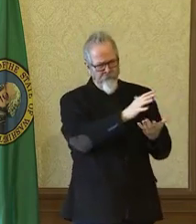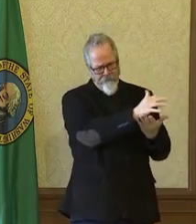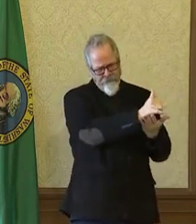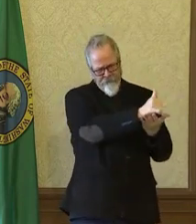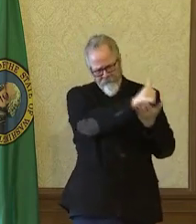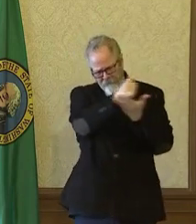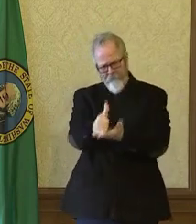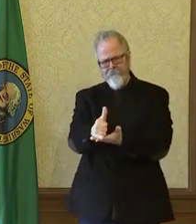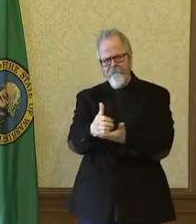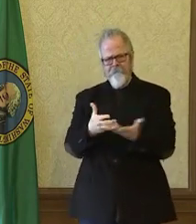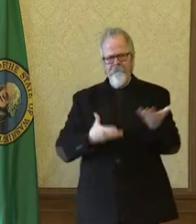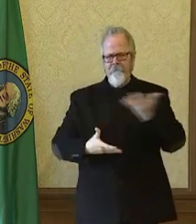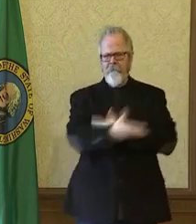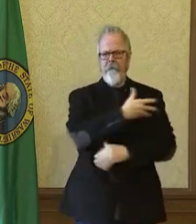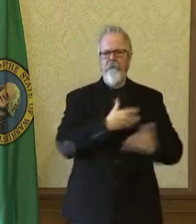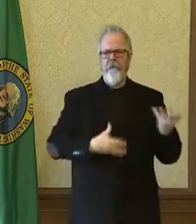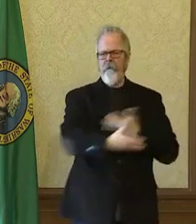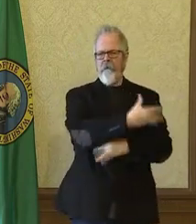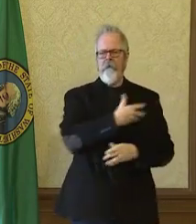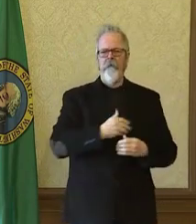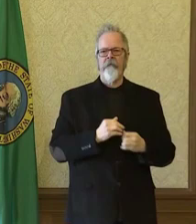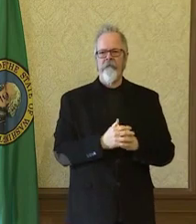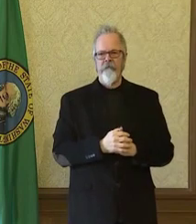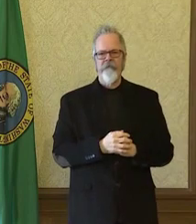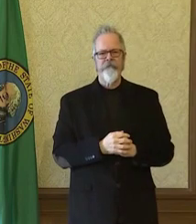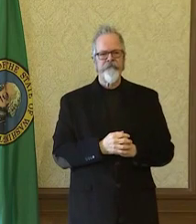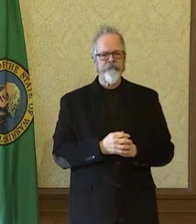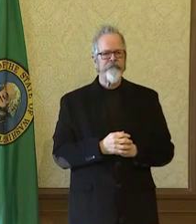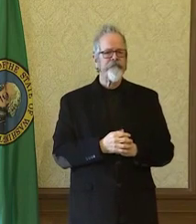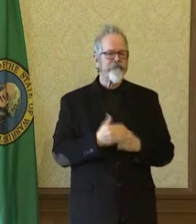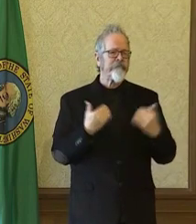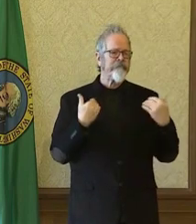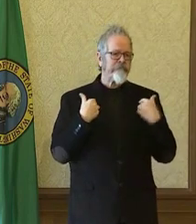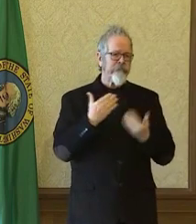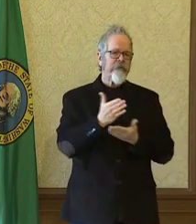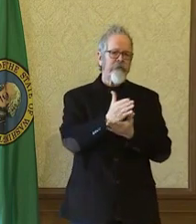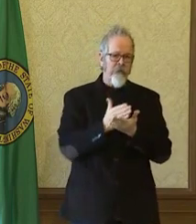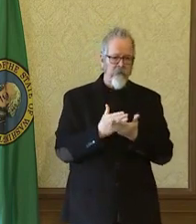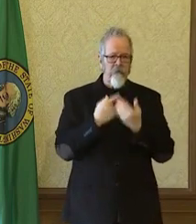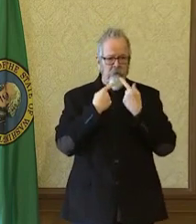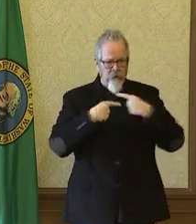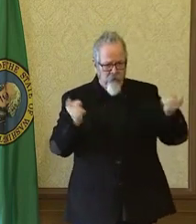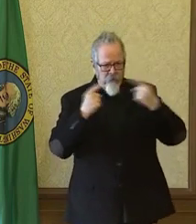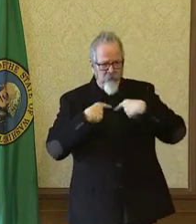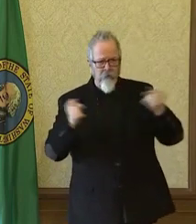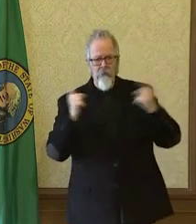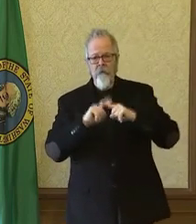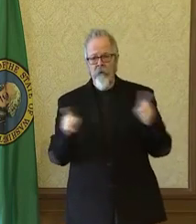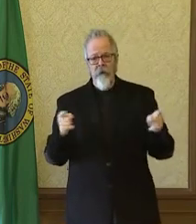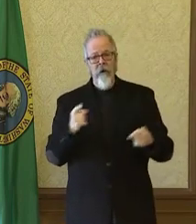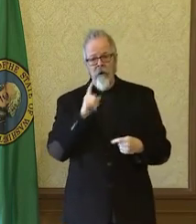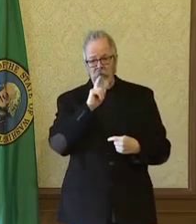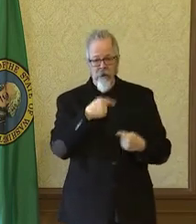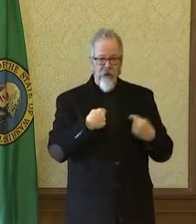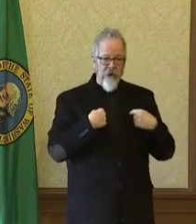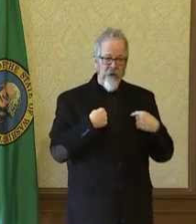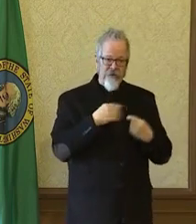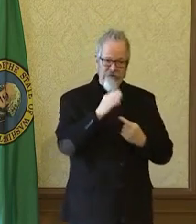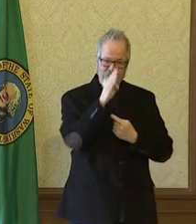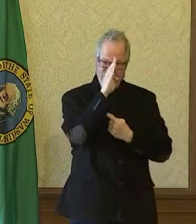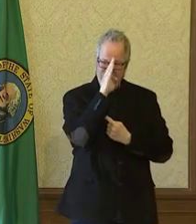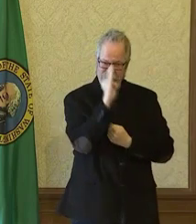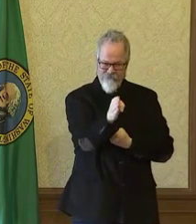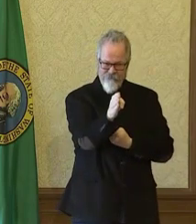is only just a start of what we need to do. We know we have a long economic recovery ahead of us.